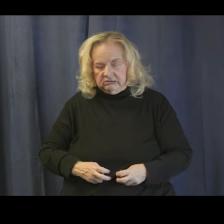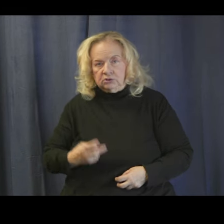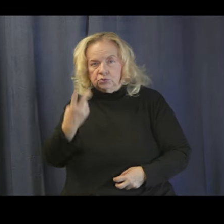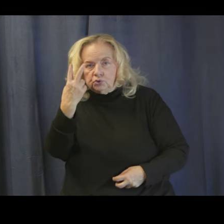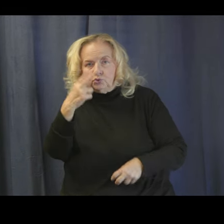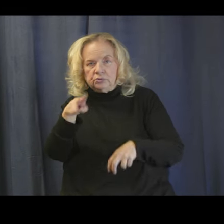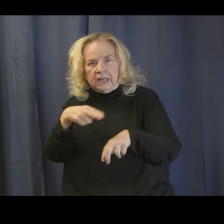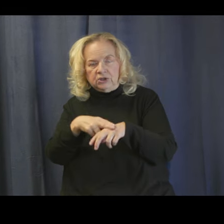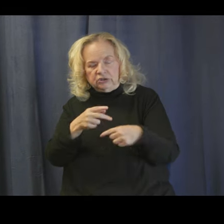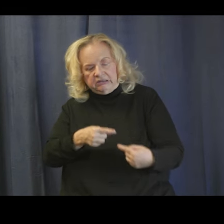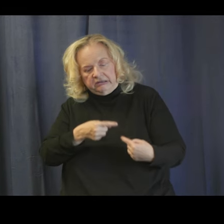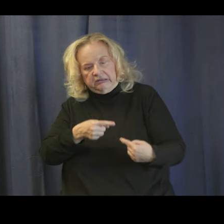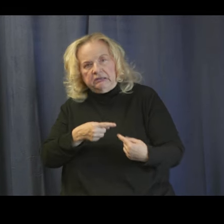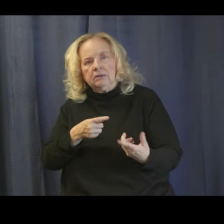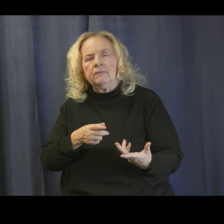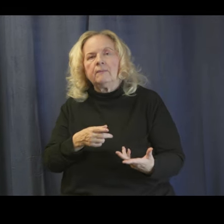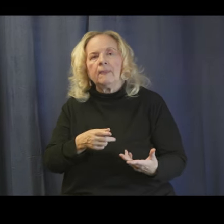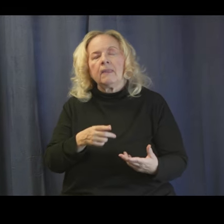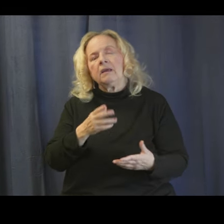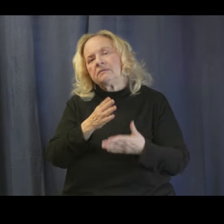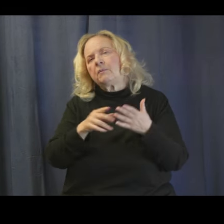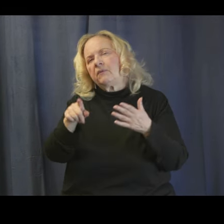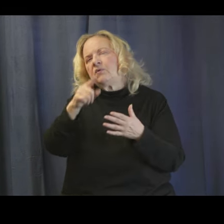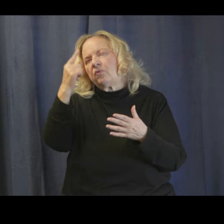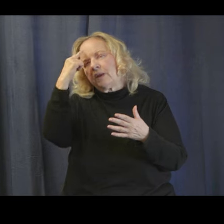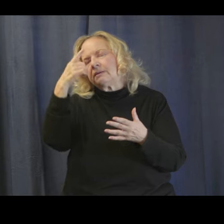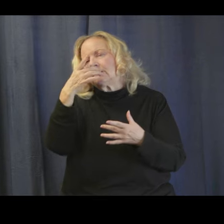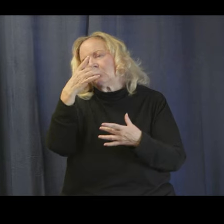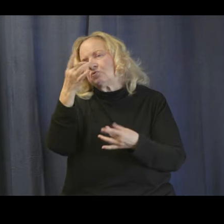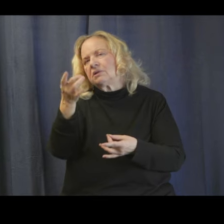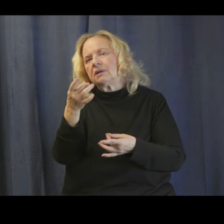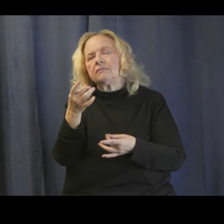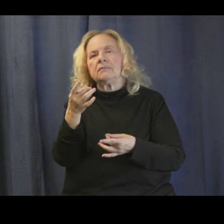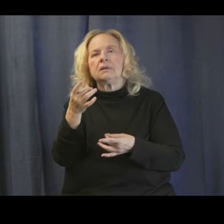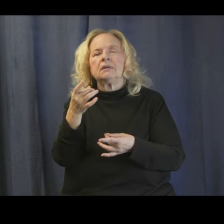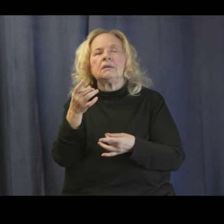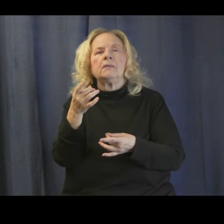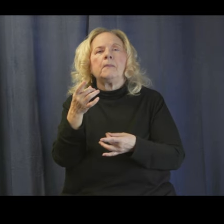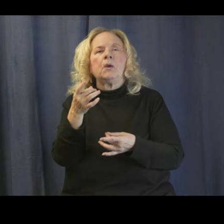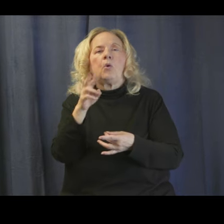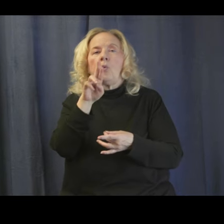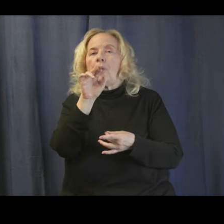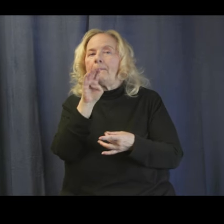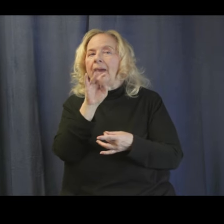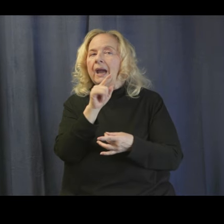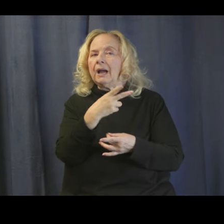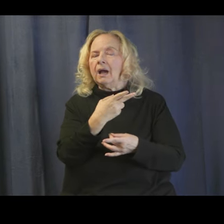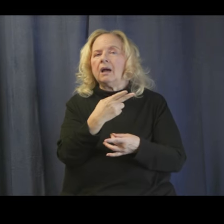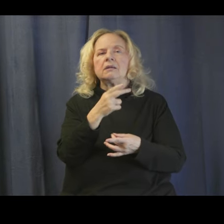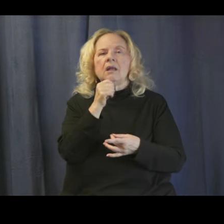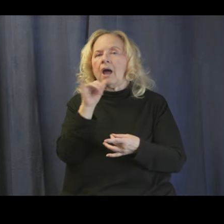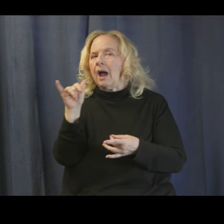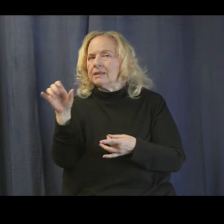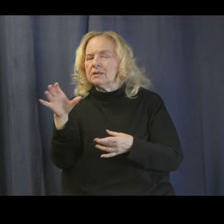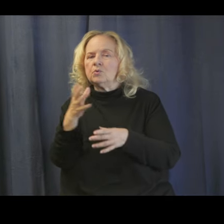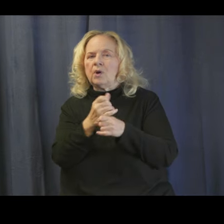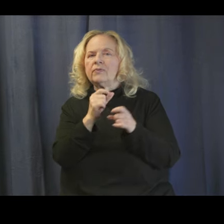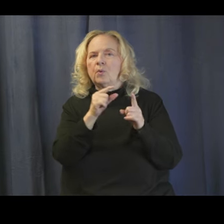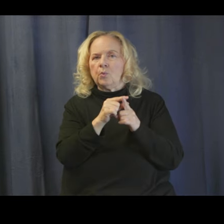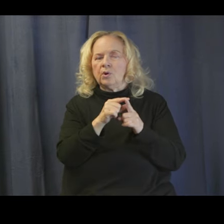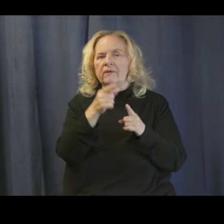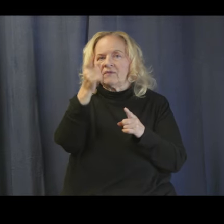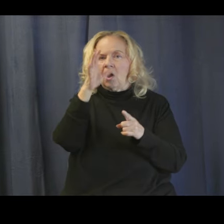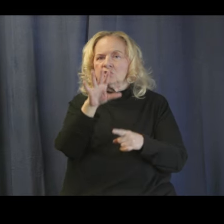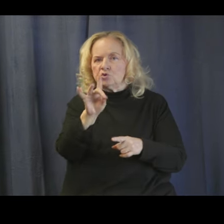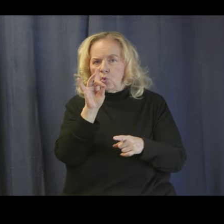of the interesting things that some of you might think this is interesting, it was Rebekah, not Isaac, who received the word